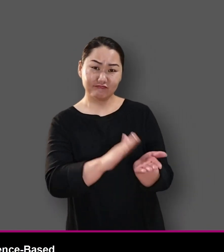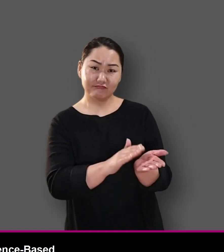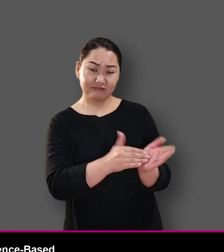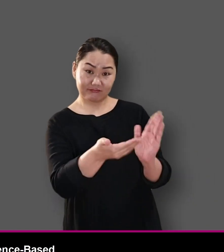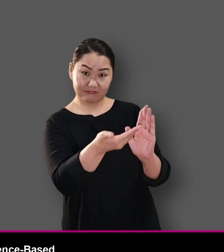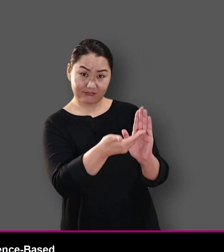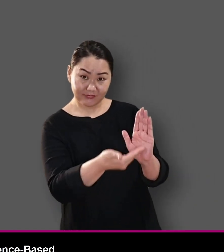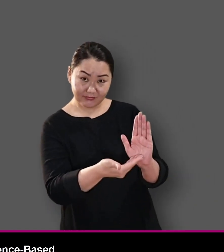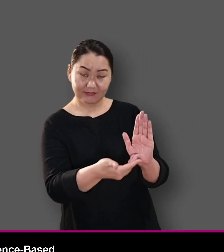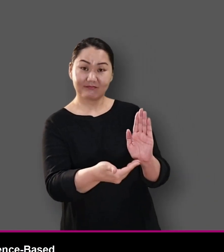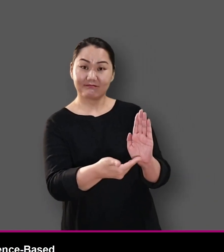Evidence-based.